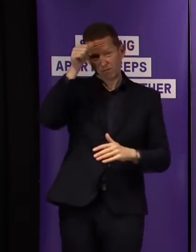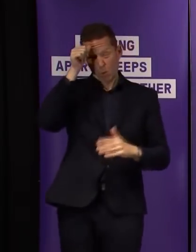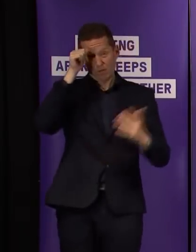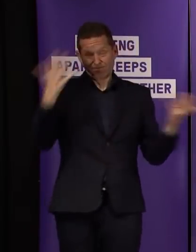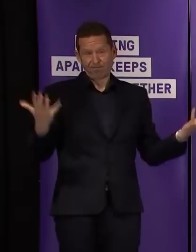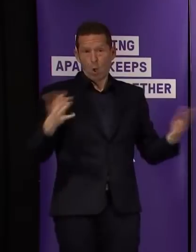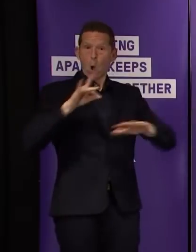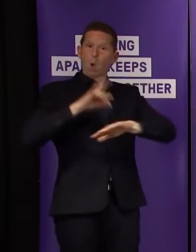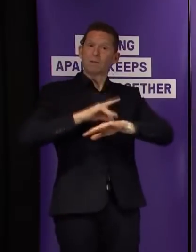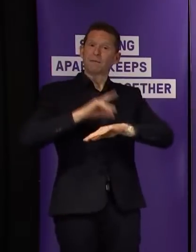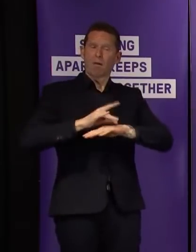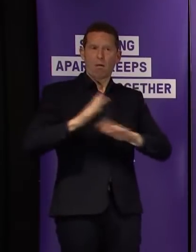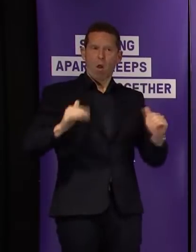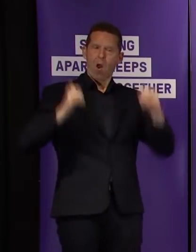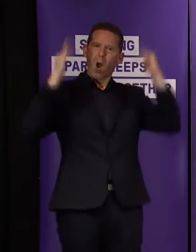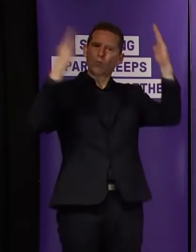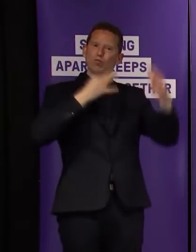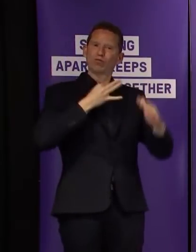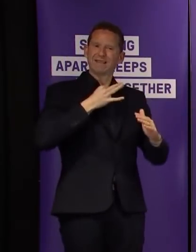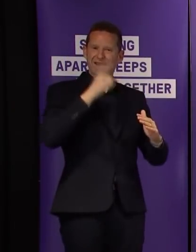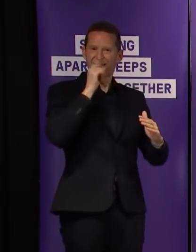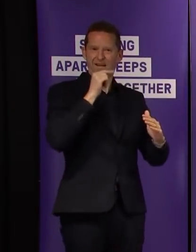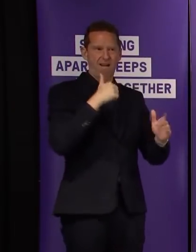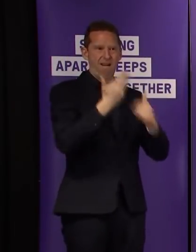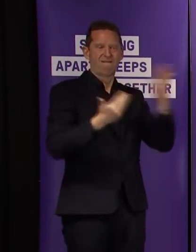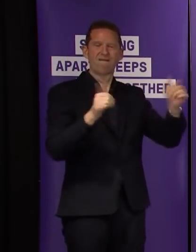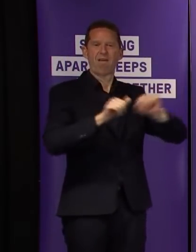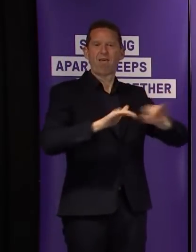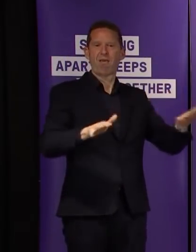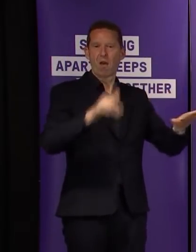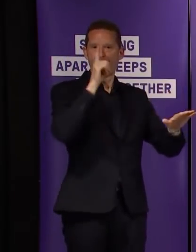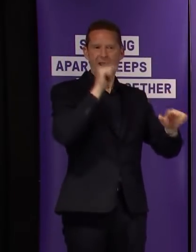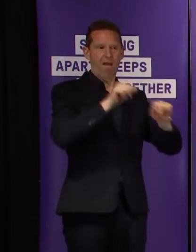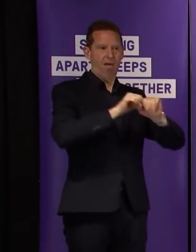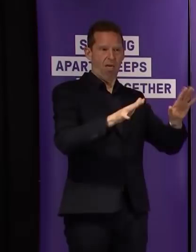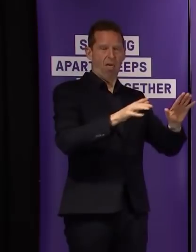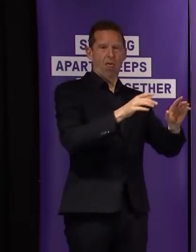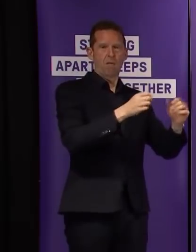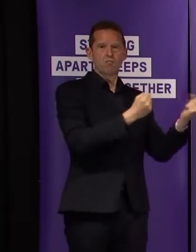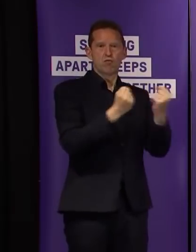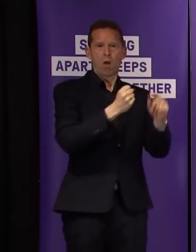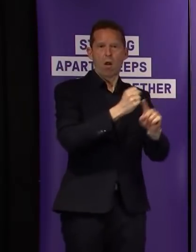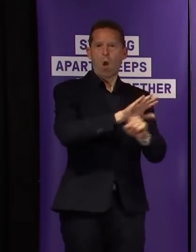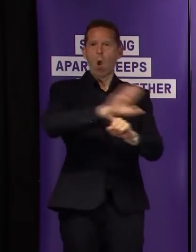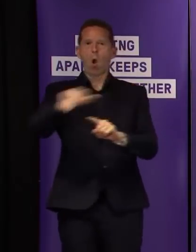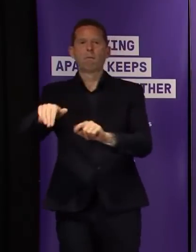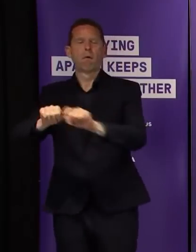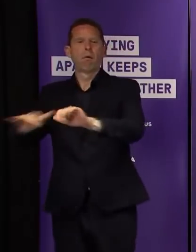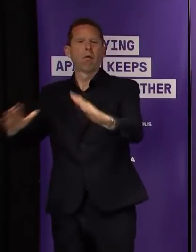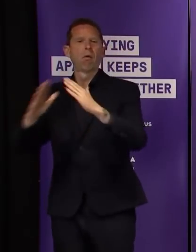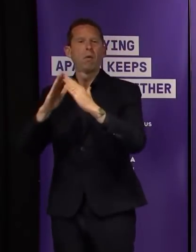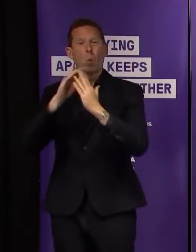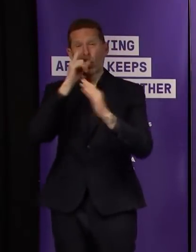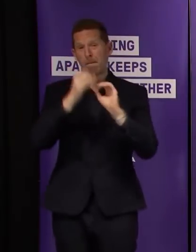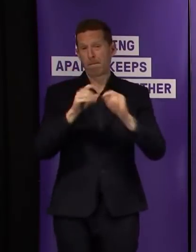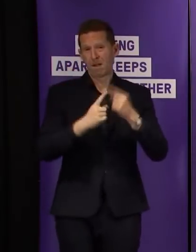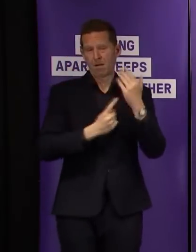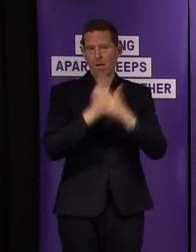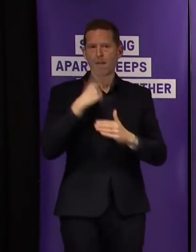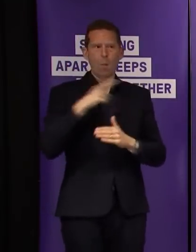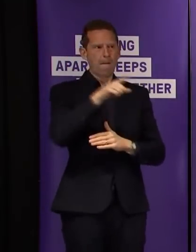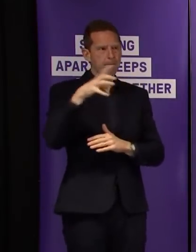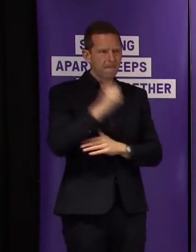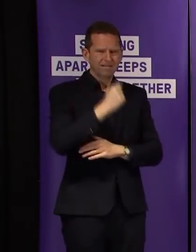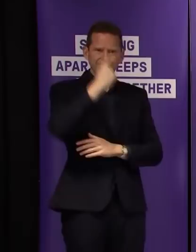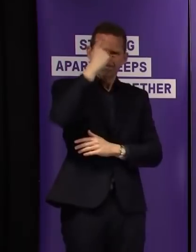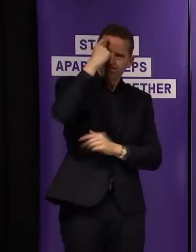workplace given the infectivity of this, you will see it get out, you will see it move around. That's why you have to be as conservative, as safe and